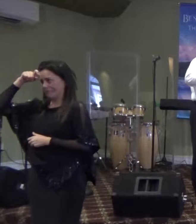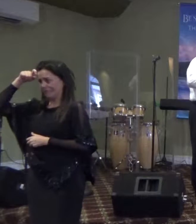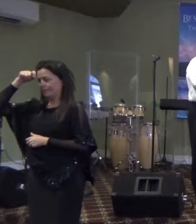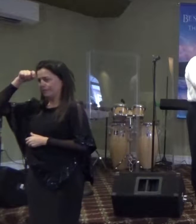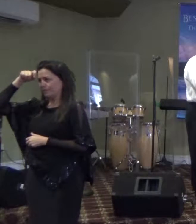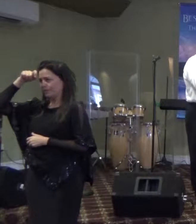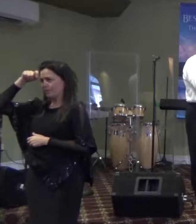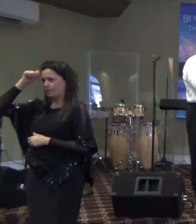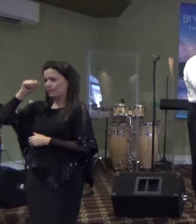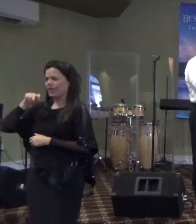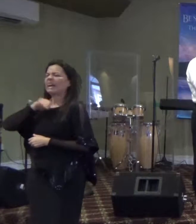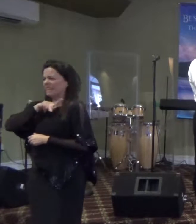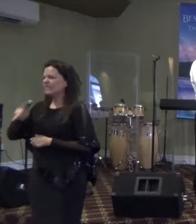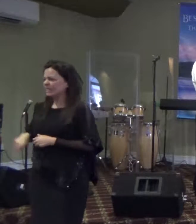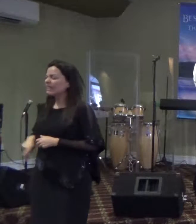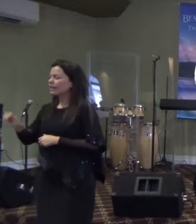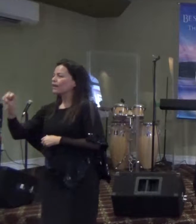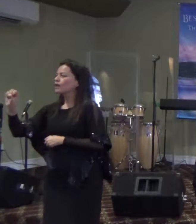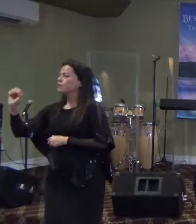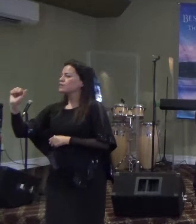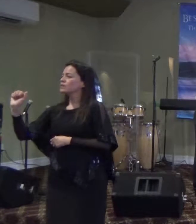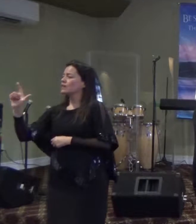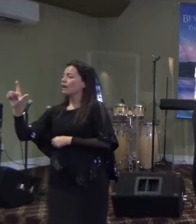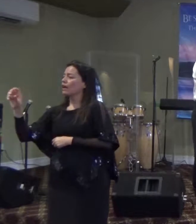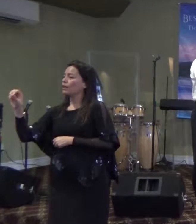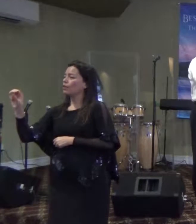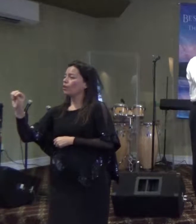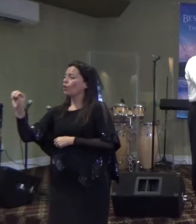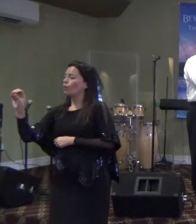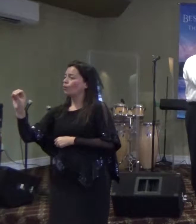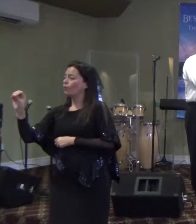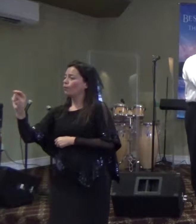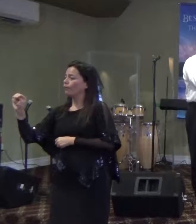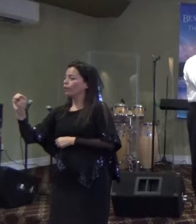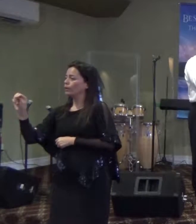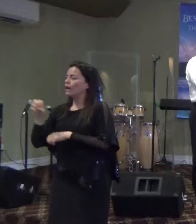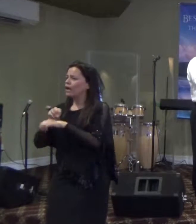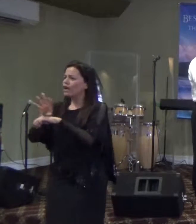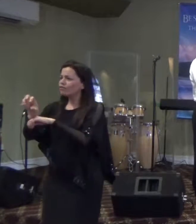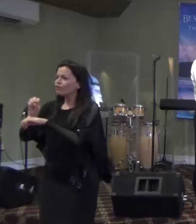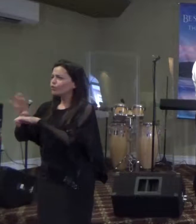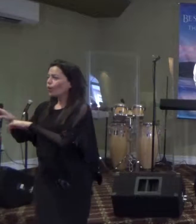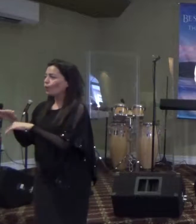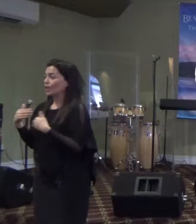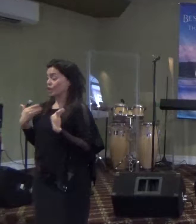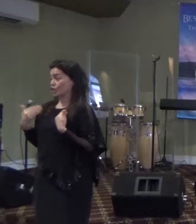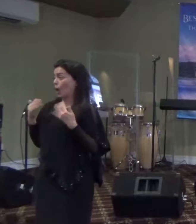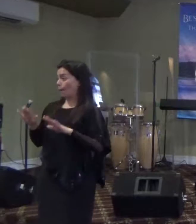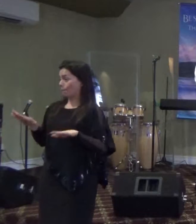a los What jóvenes? does Solomon tell the young people? Acuérdate de tu creador. Remember your creator.